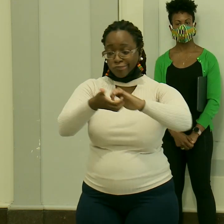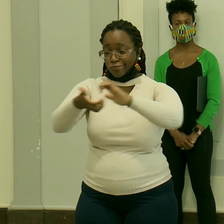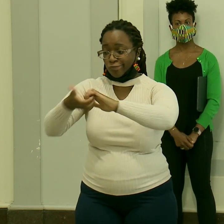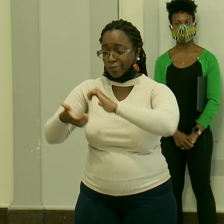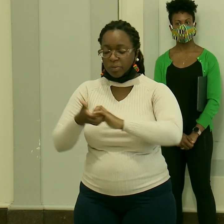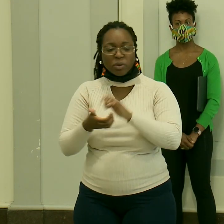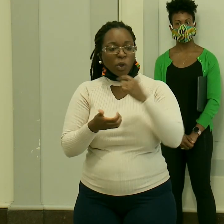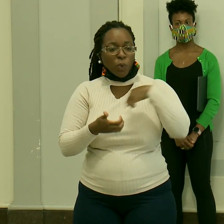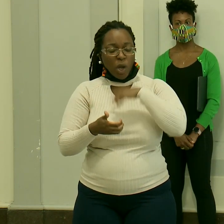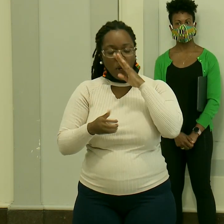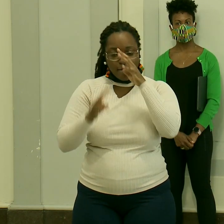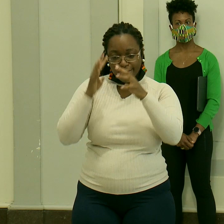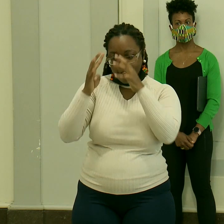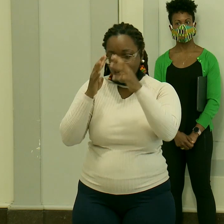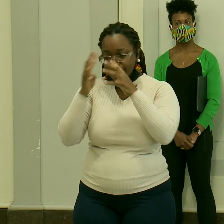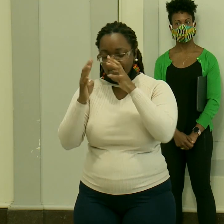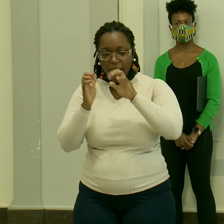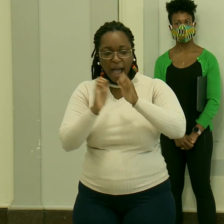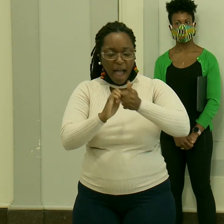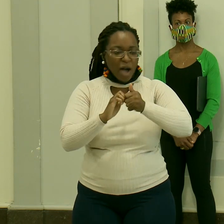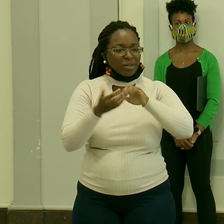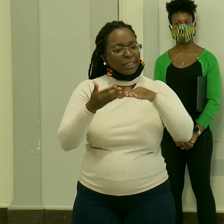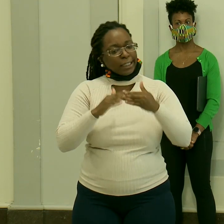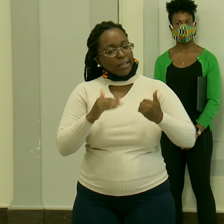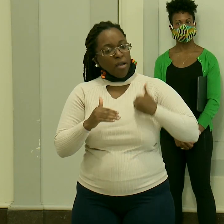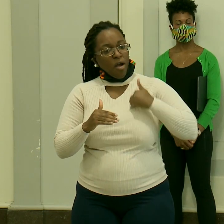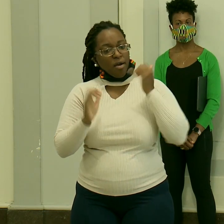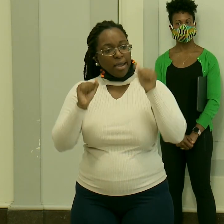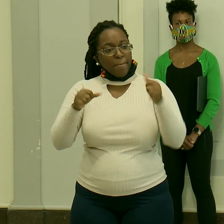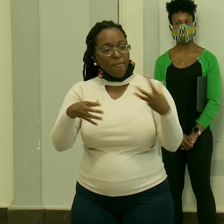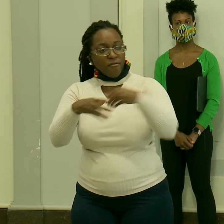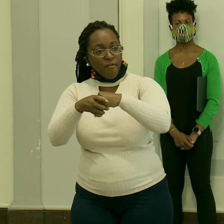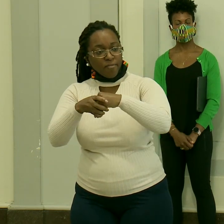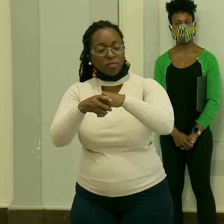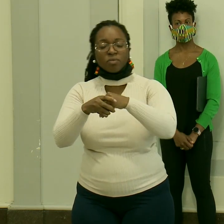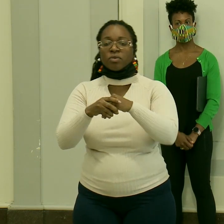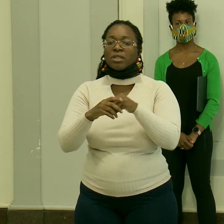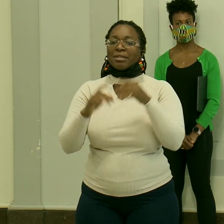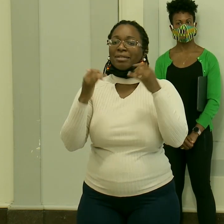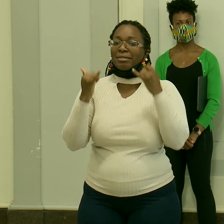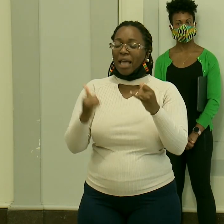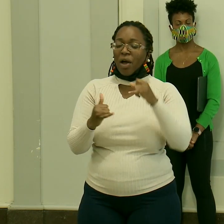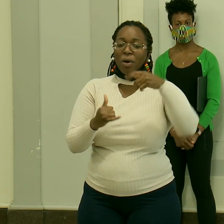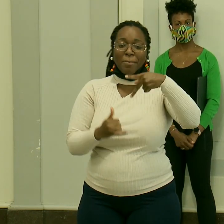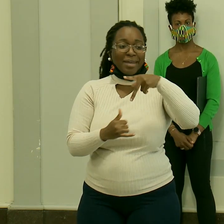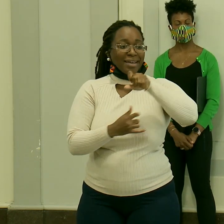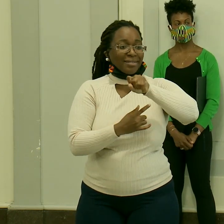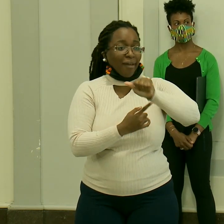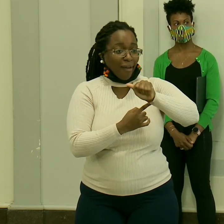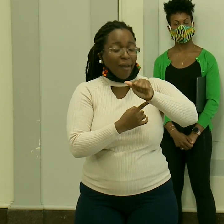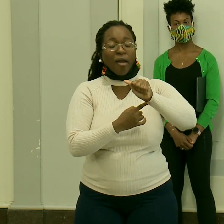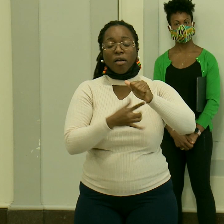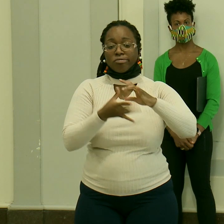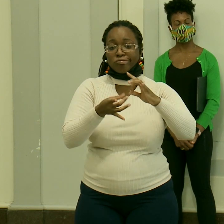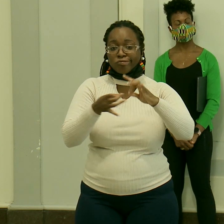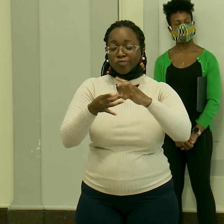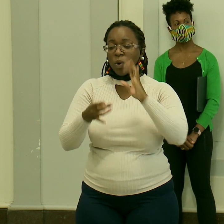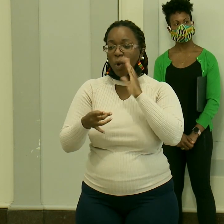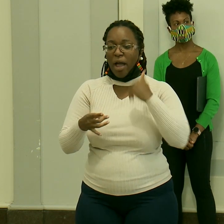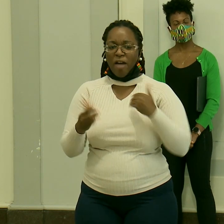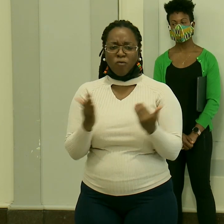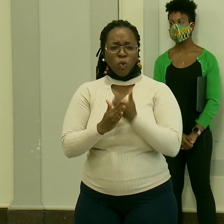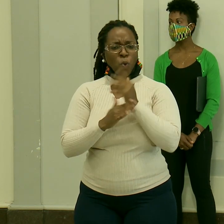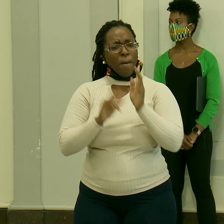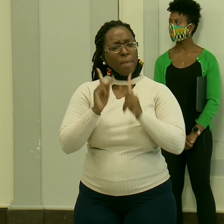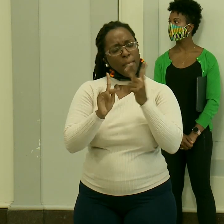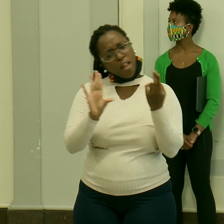and professionalism of Baltimore City's youth. And these innovative COVID-19 PSAs will add new, authentic voices to